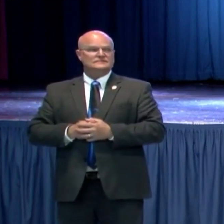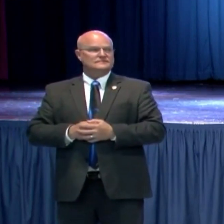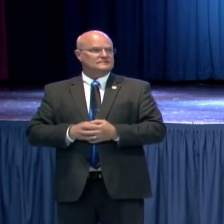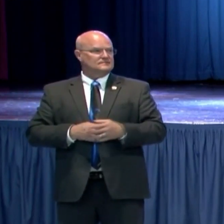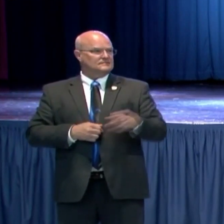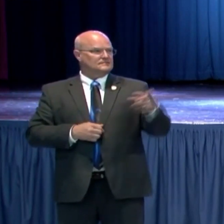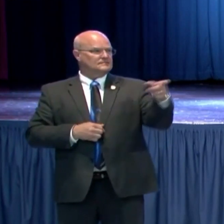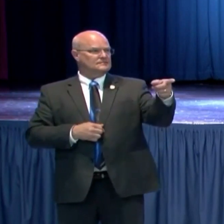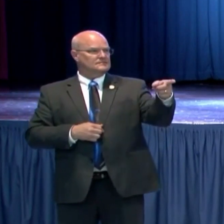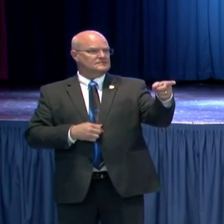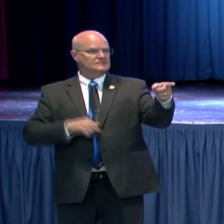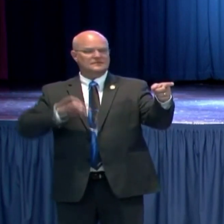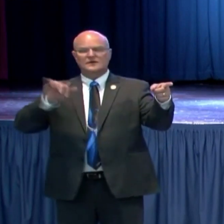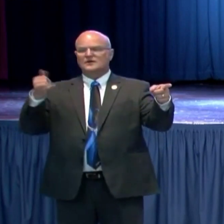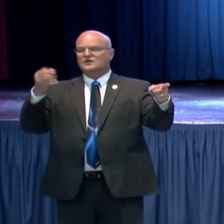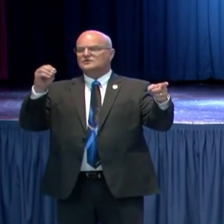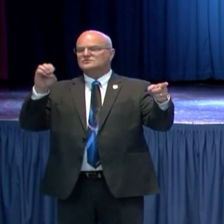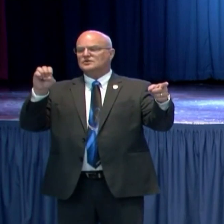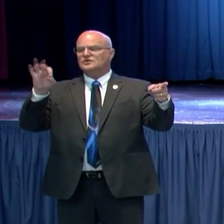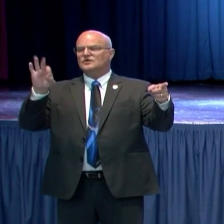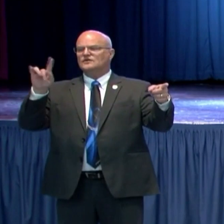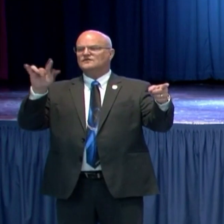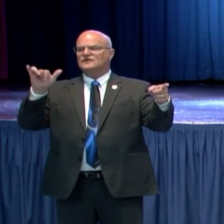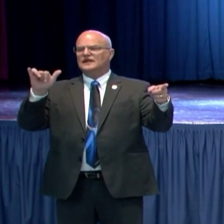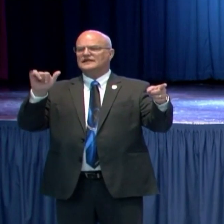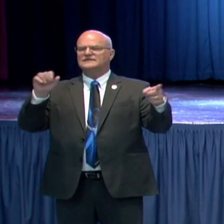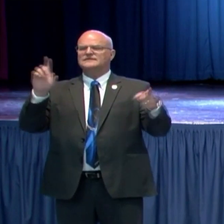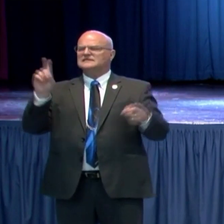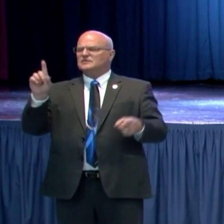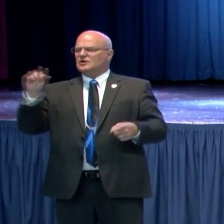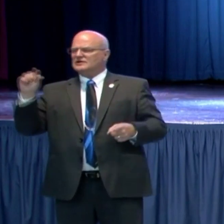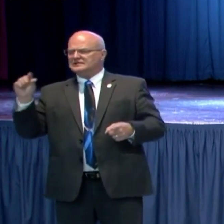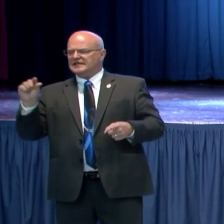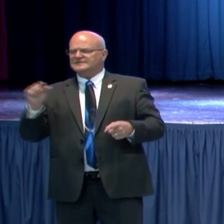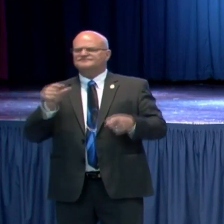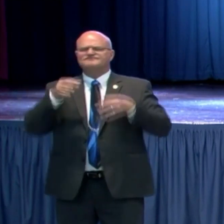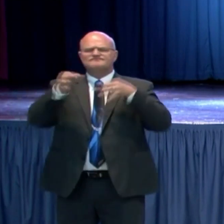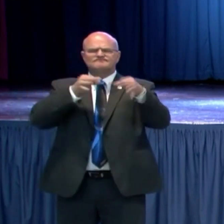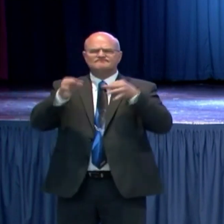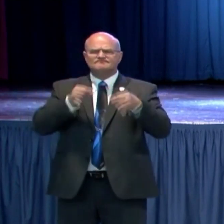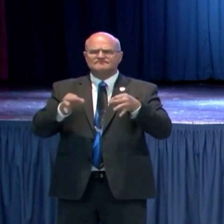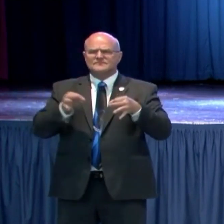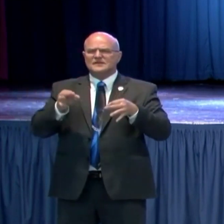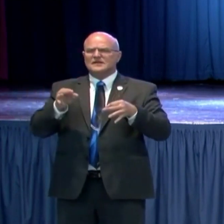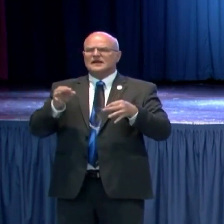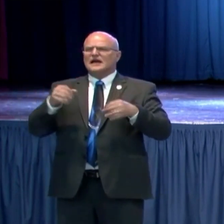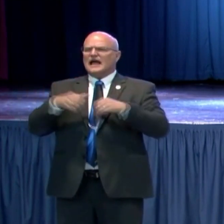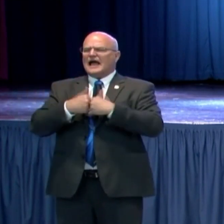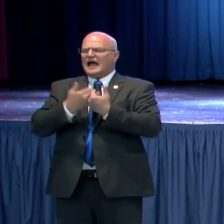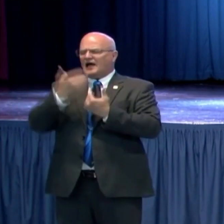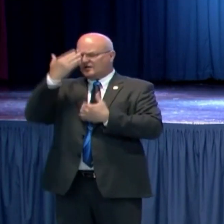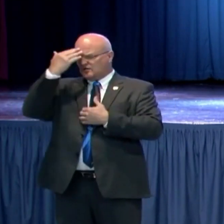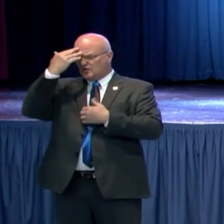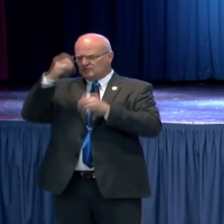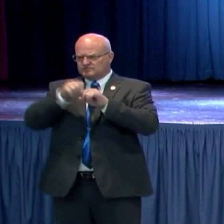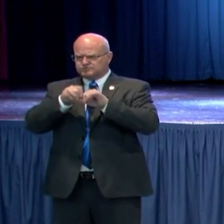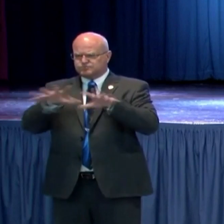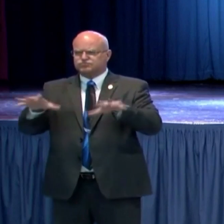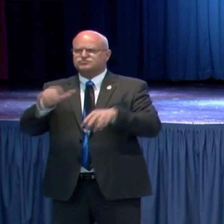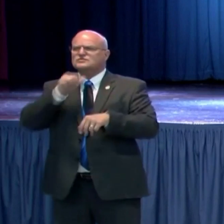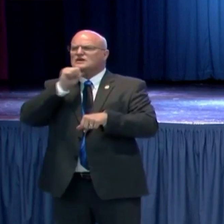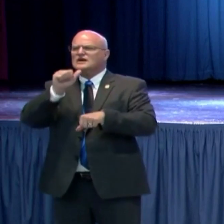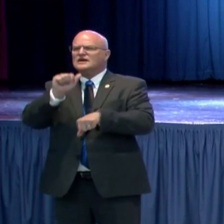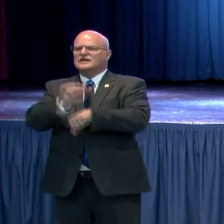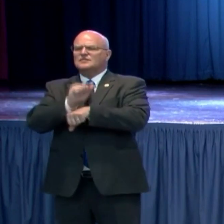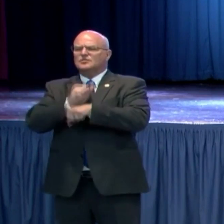here, Governor. Joe Flaherty with the Democrat Gazette. Can you explain how the state initially became aware of the breach with the pandemic unemployment